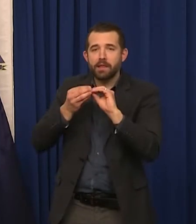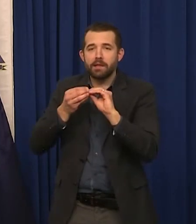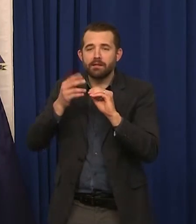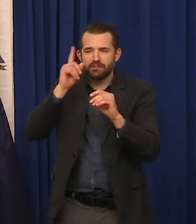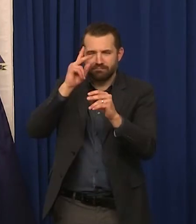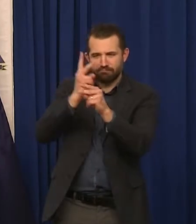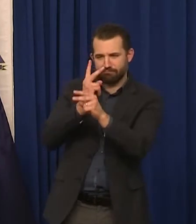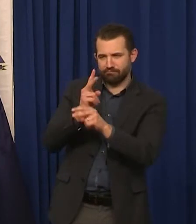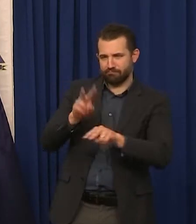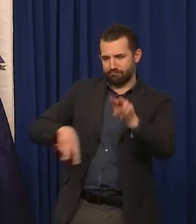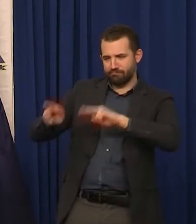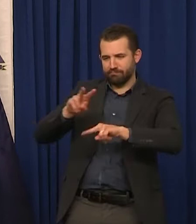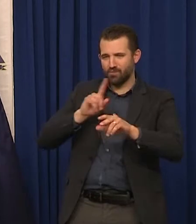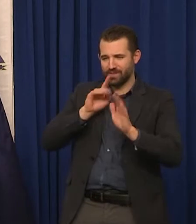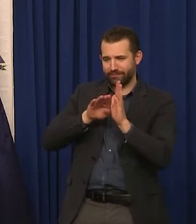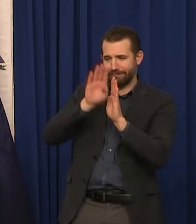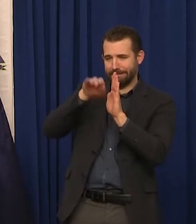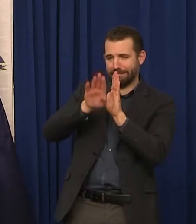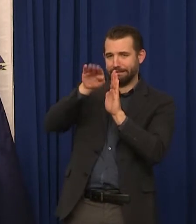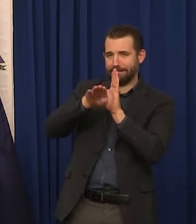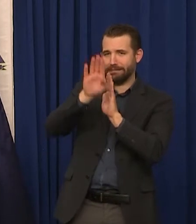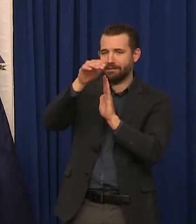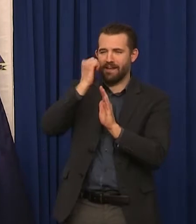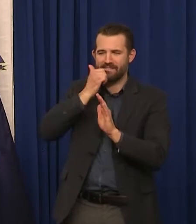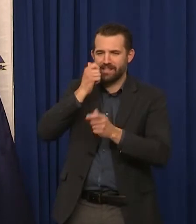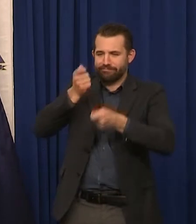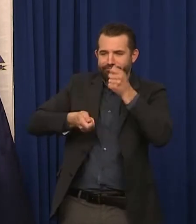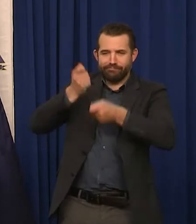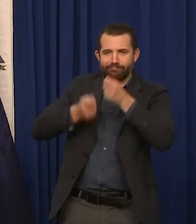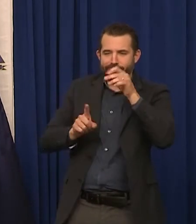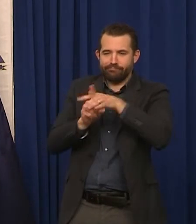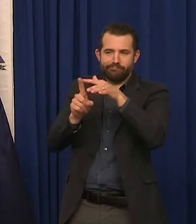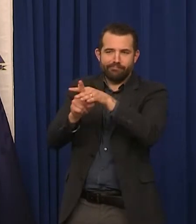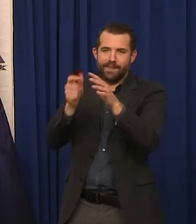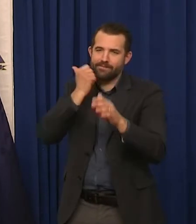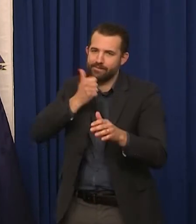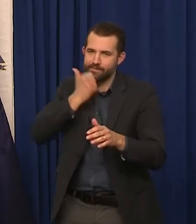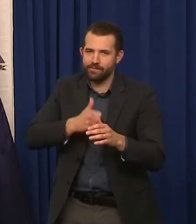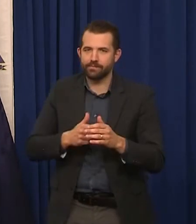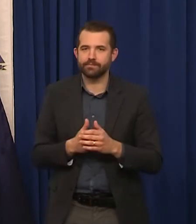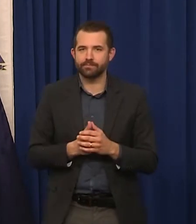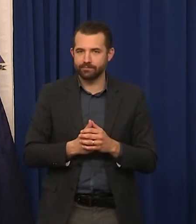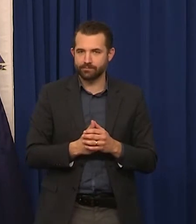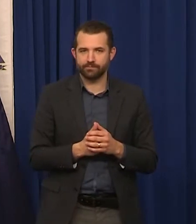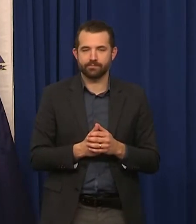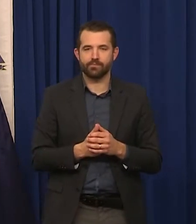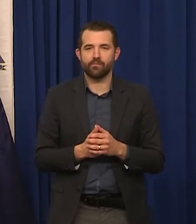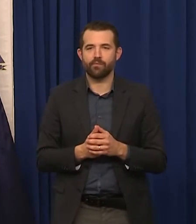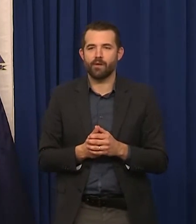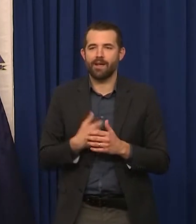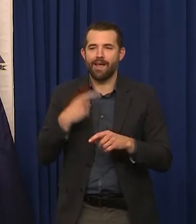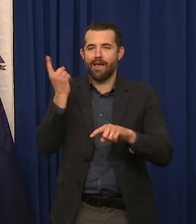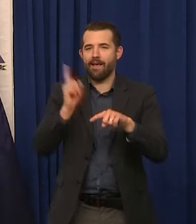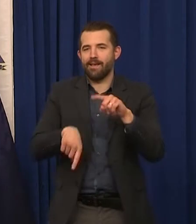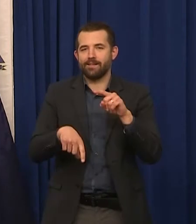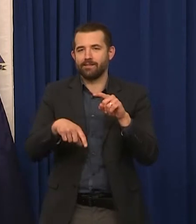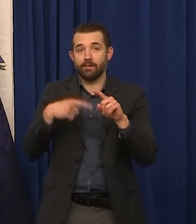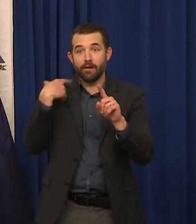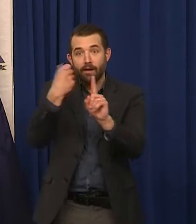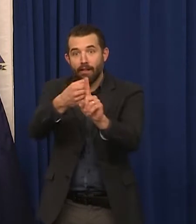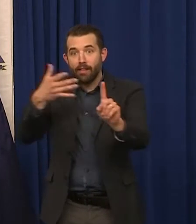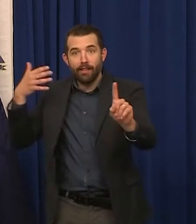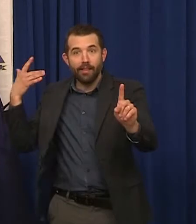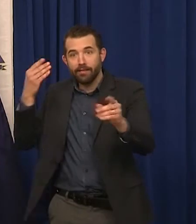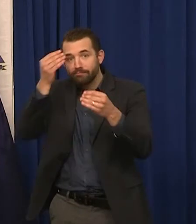day-to-day variations. And so, unfortunately, Kevin, I can't really speculate on what any one of these